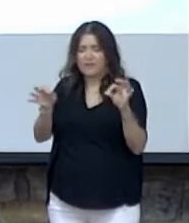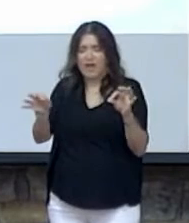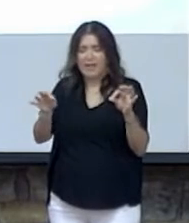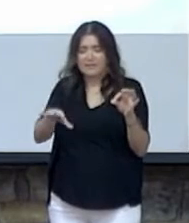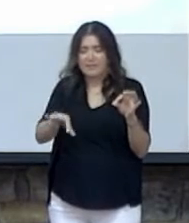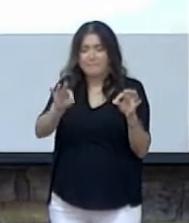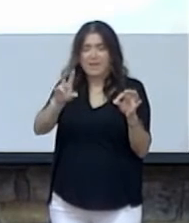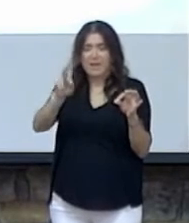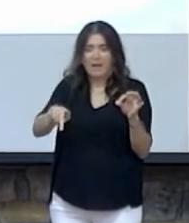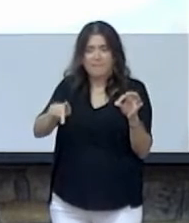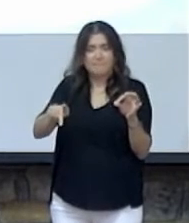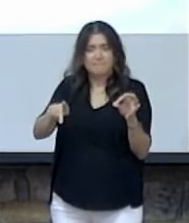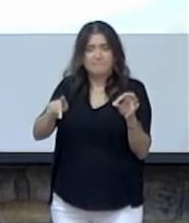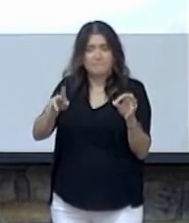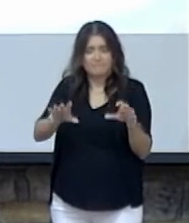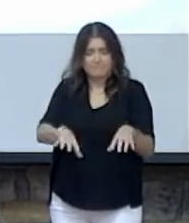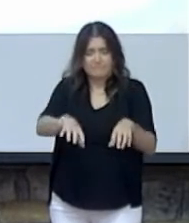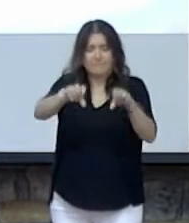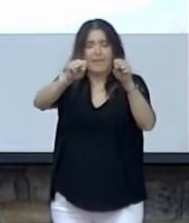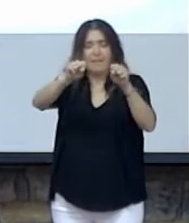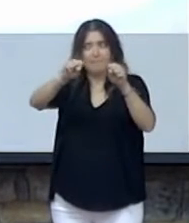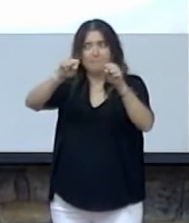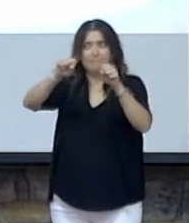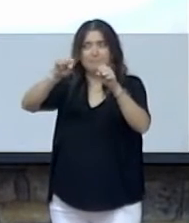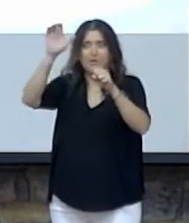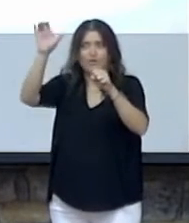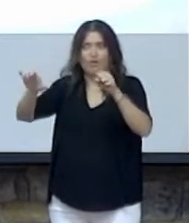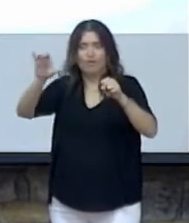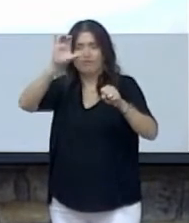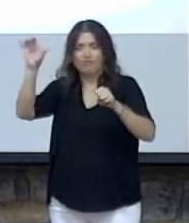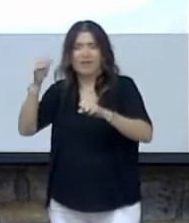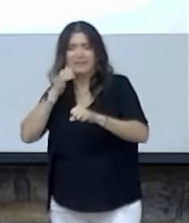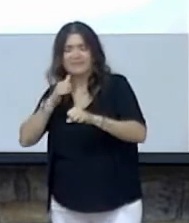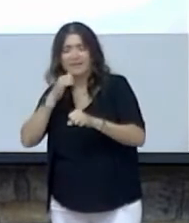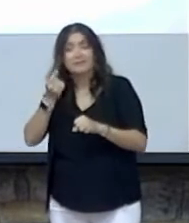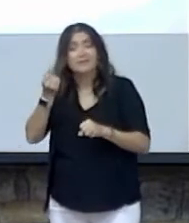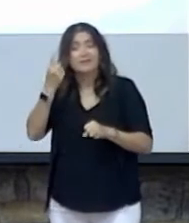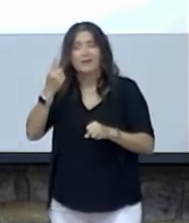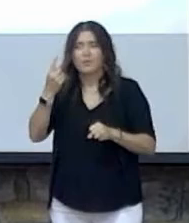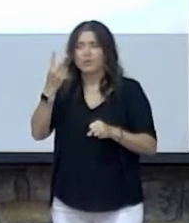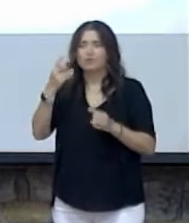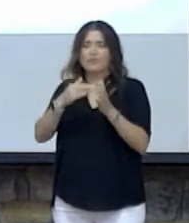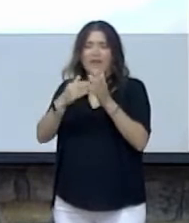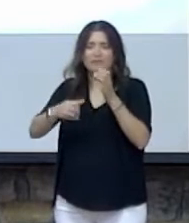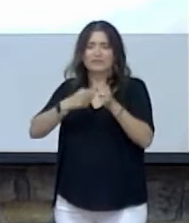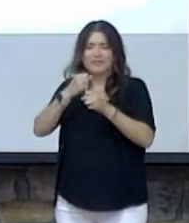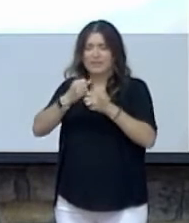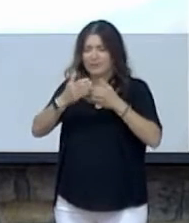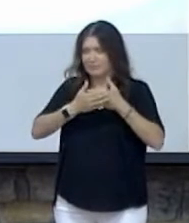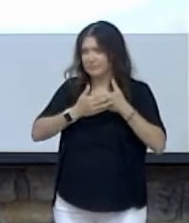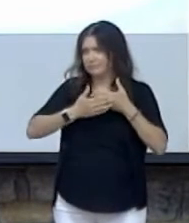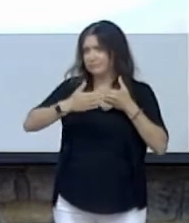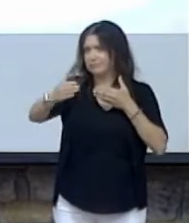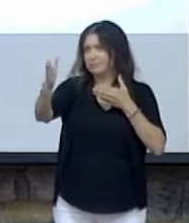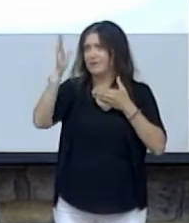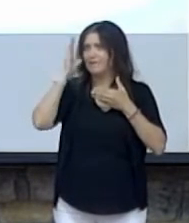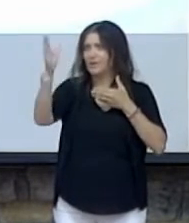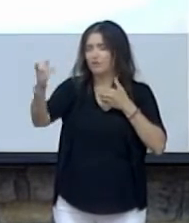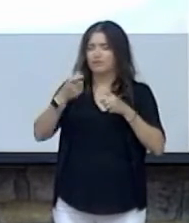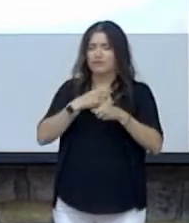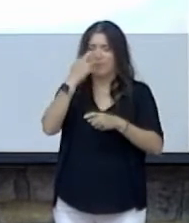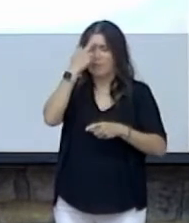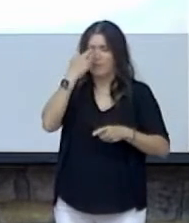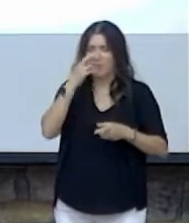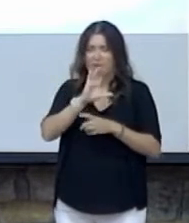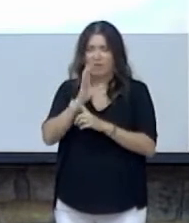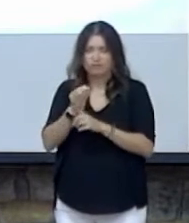your cross daily and follow me." You see, we are 2,000 years removed from Roman culture. None